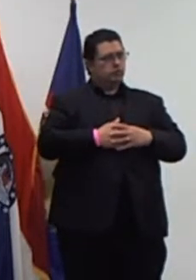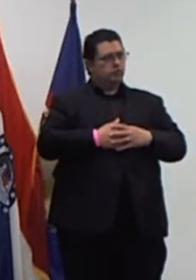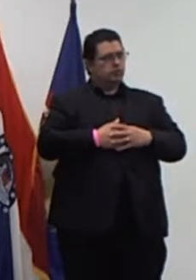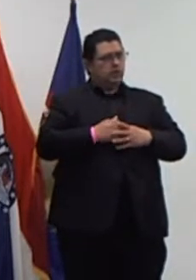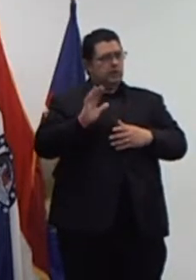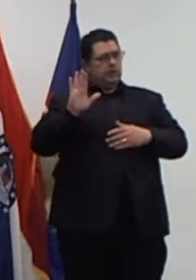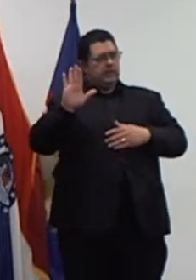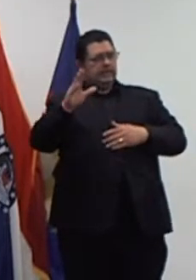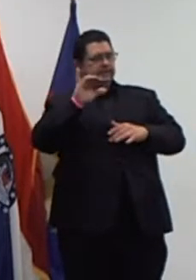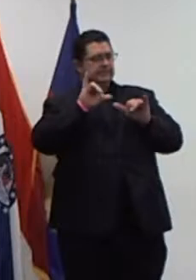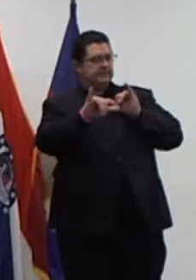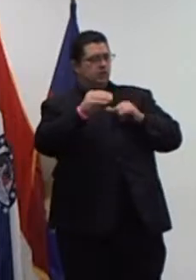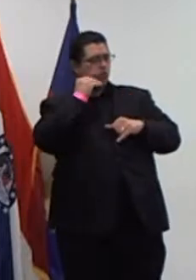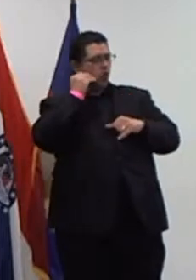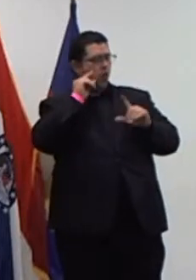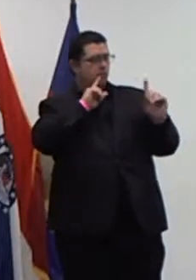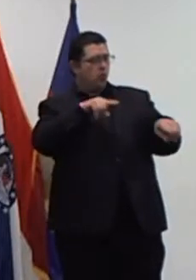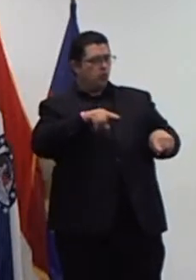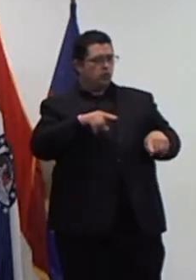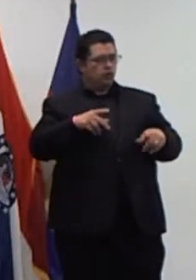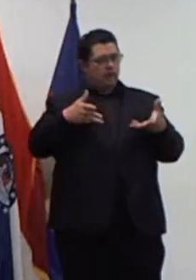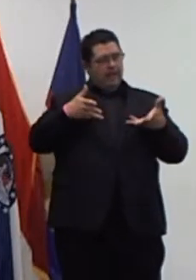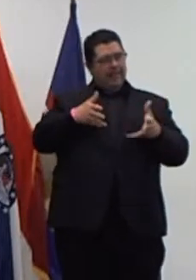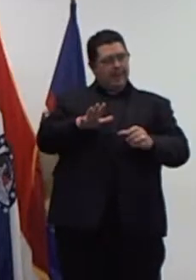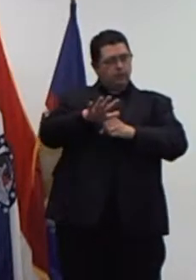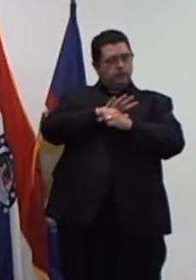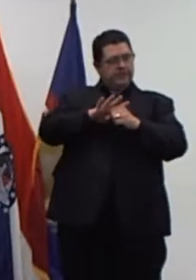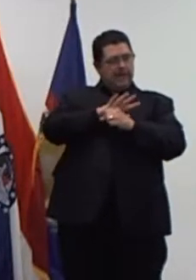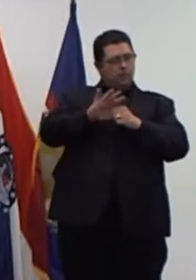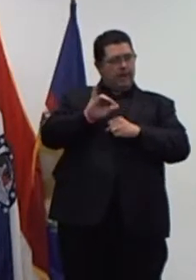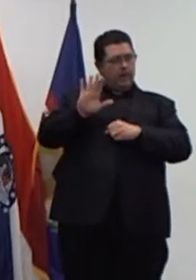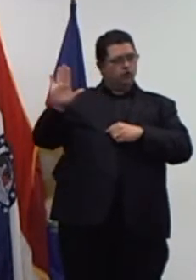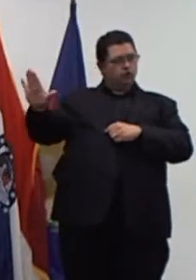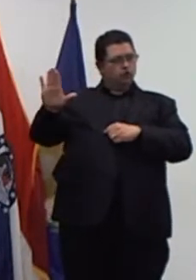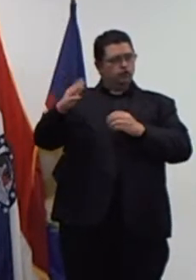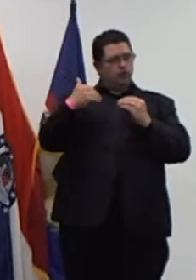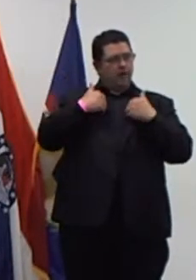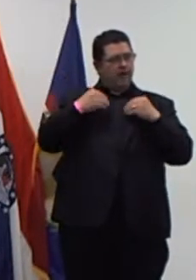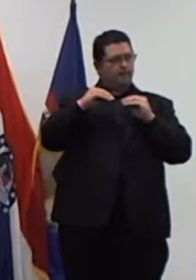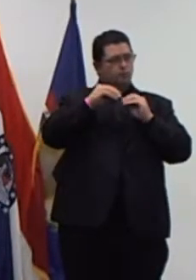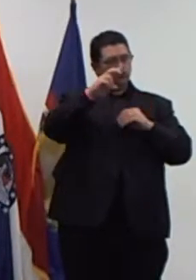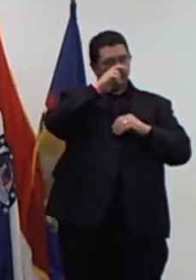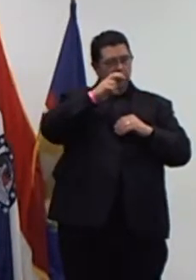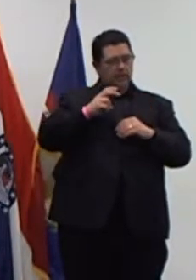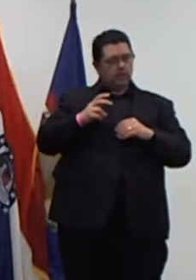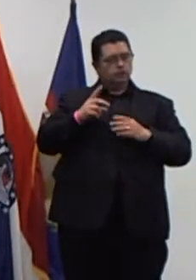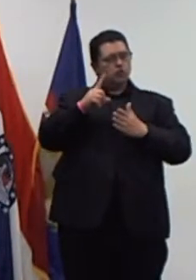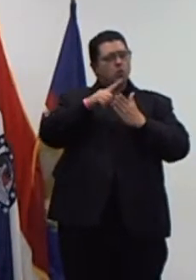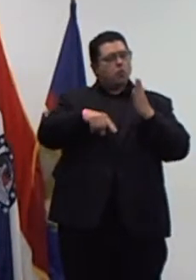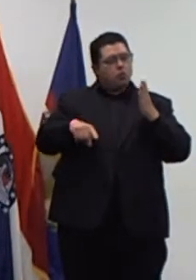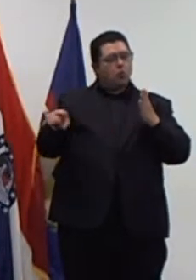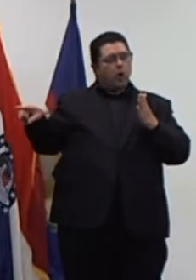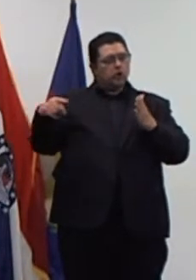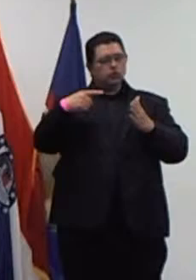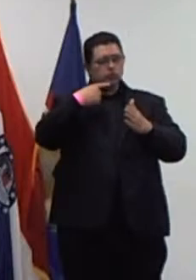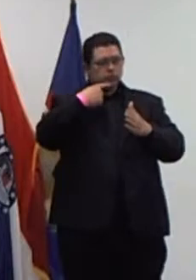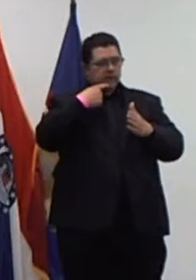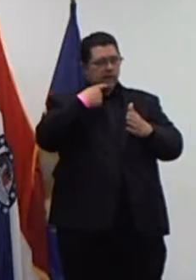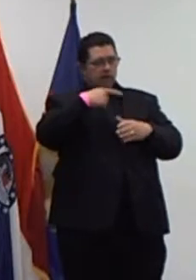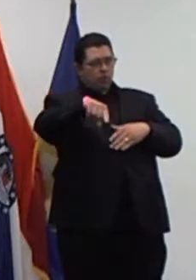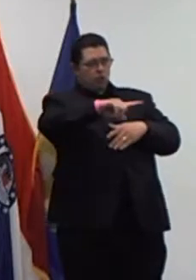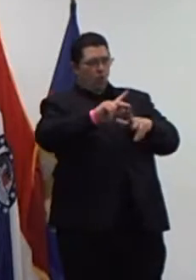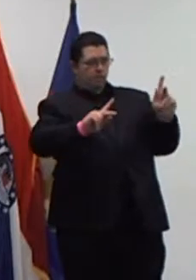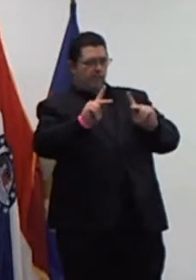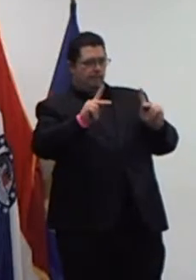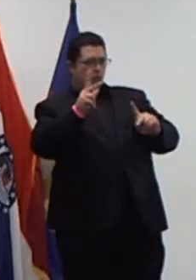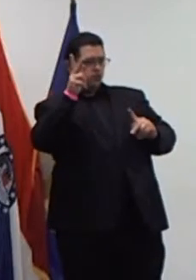order allows counties like yours to have more strict guidelines in the state. What do you say to the people that you've heard from the county